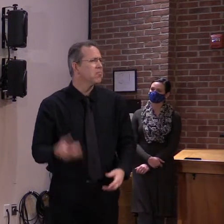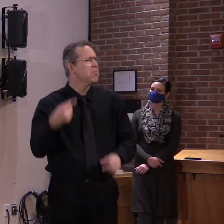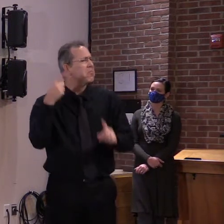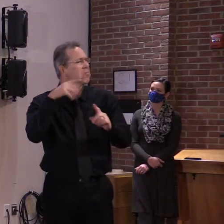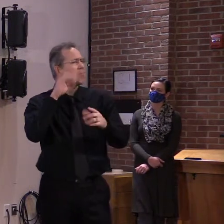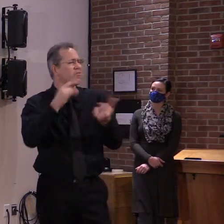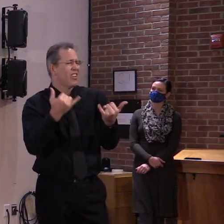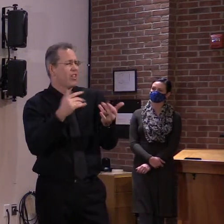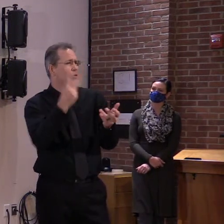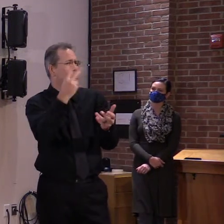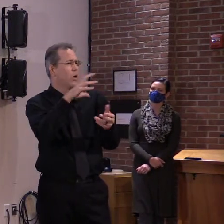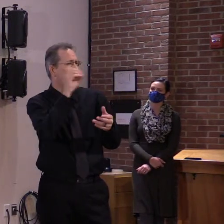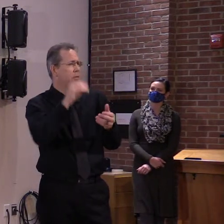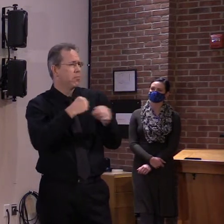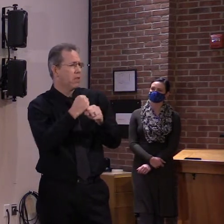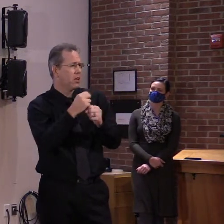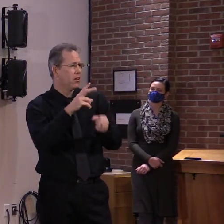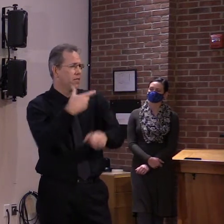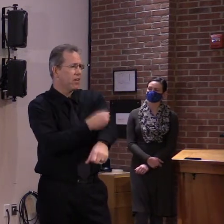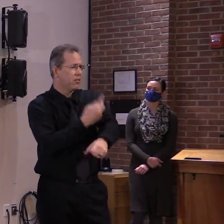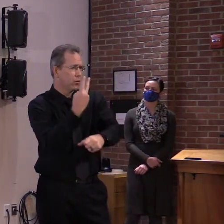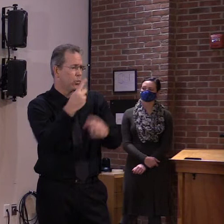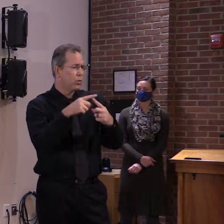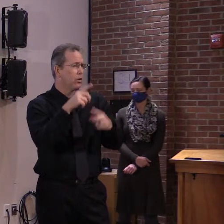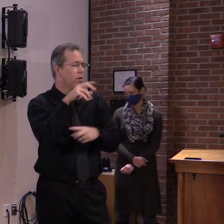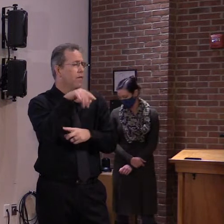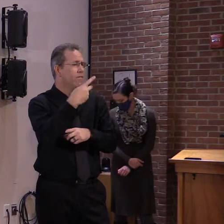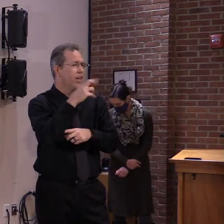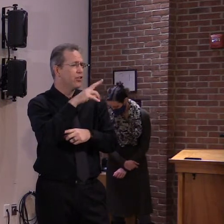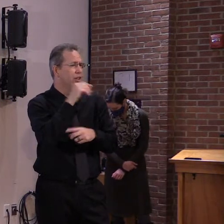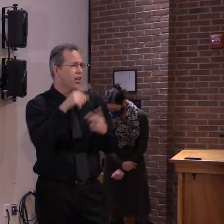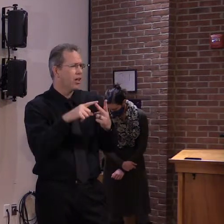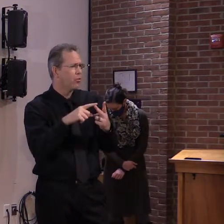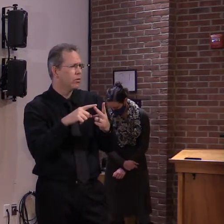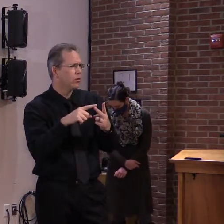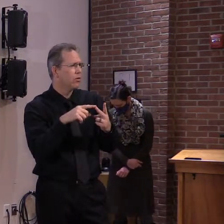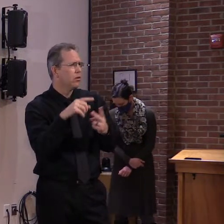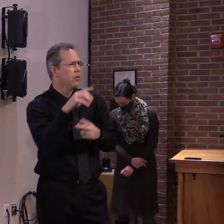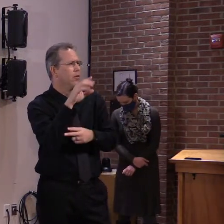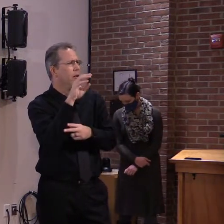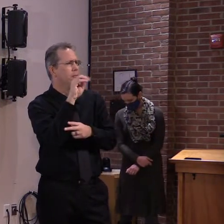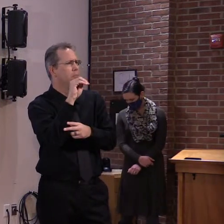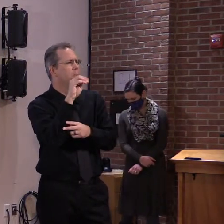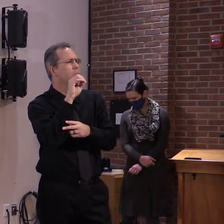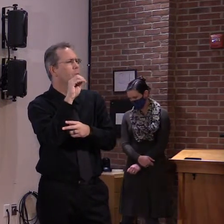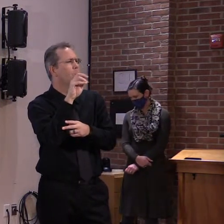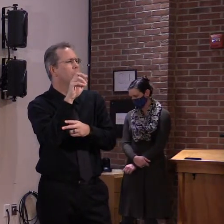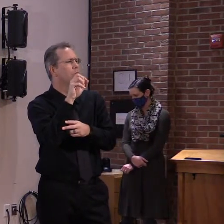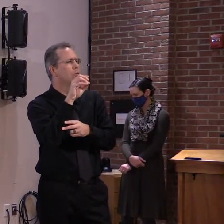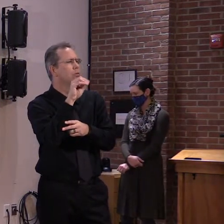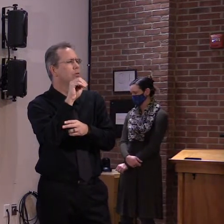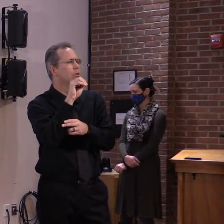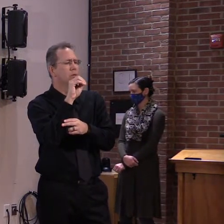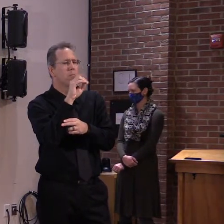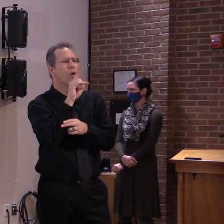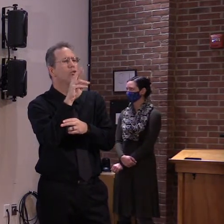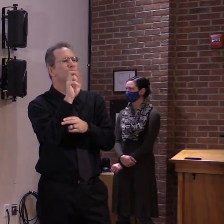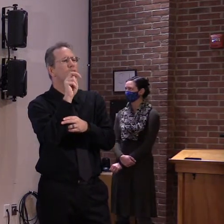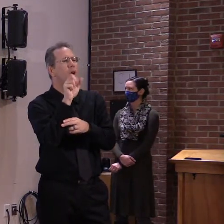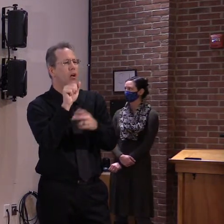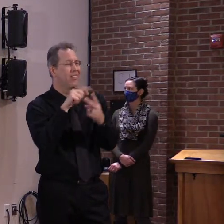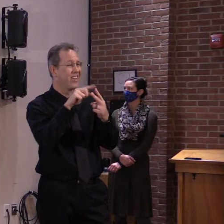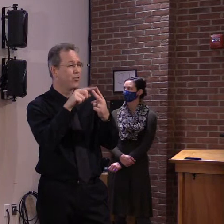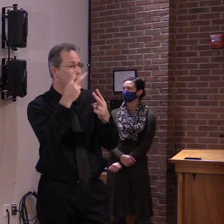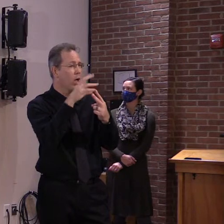It's not in our hands here in Vermont. It's in the hands of the FDA, the advisory panel,